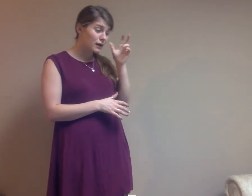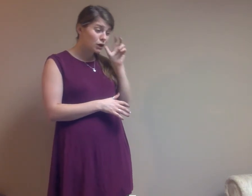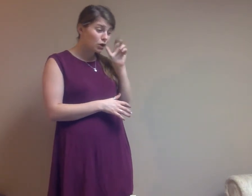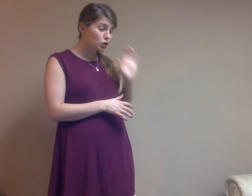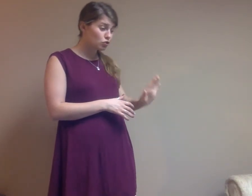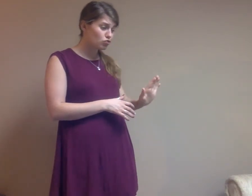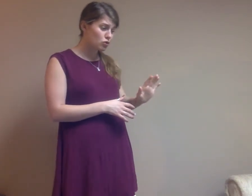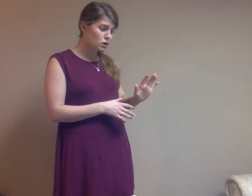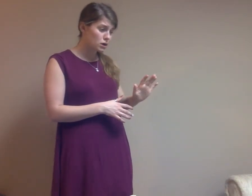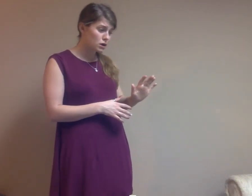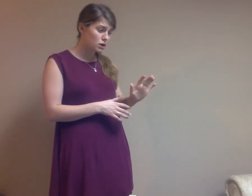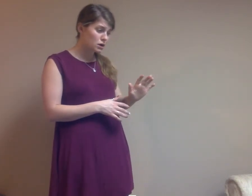they hate to hear you like this.